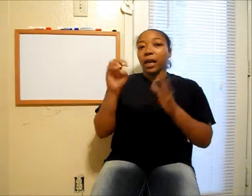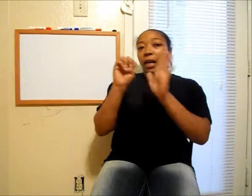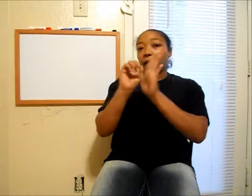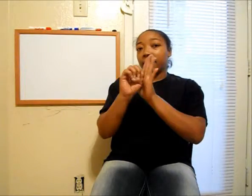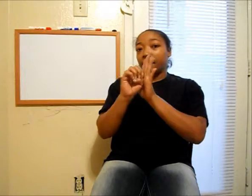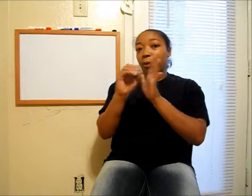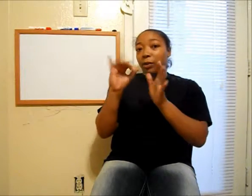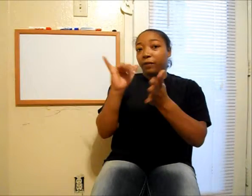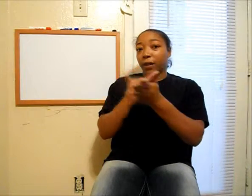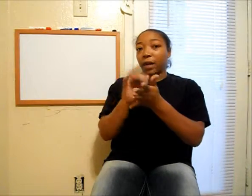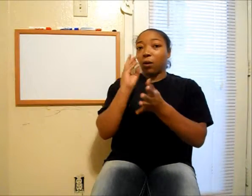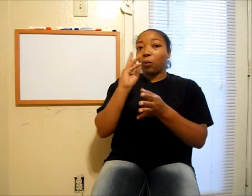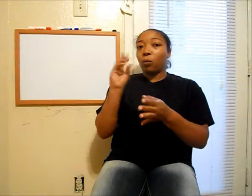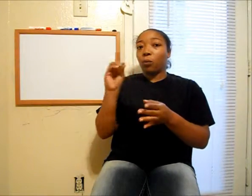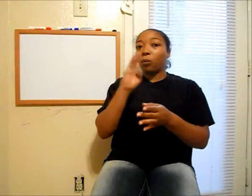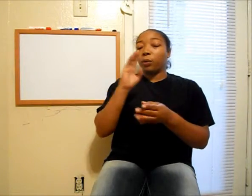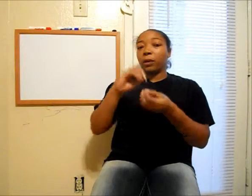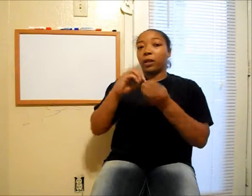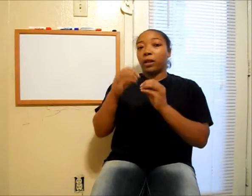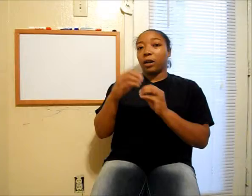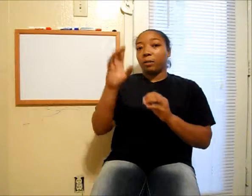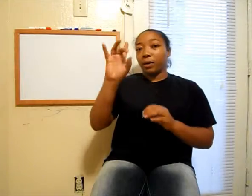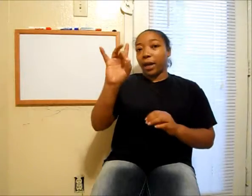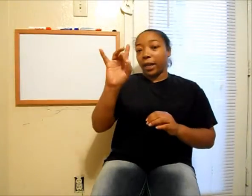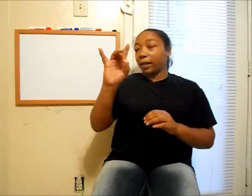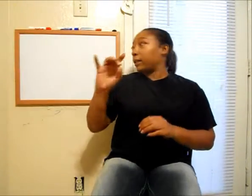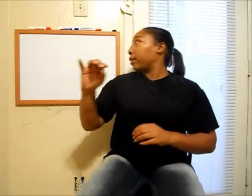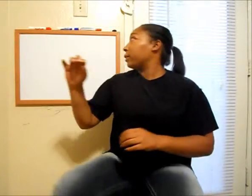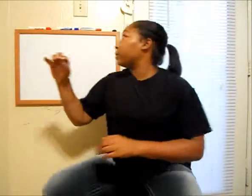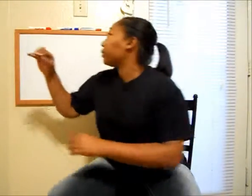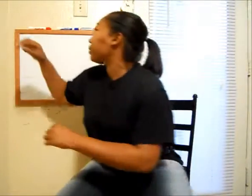An example of that would be the number 8.